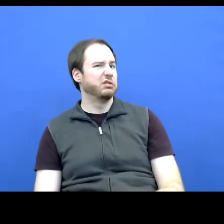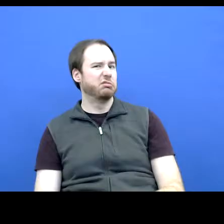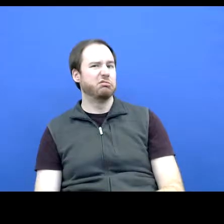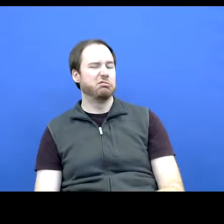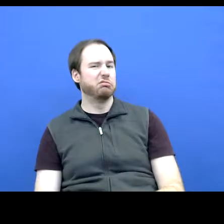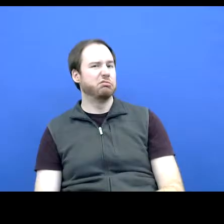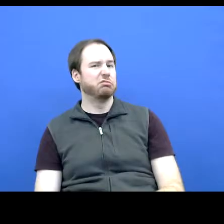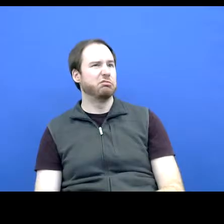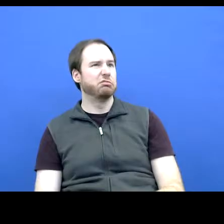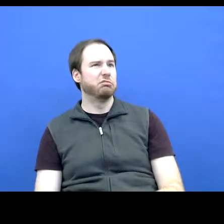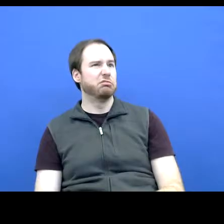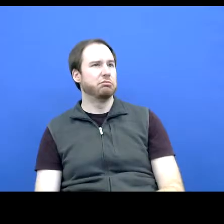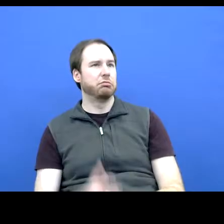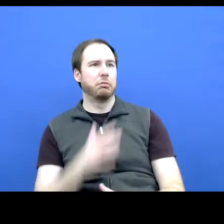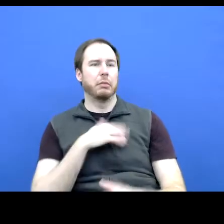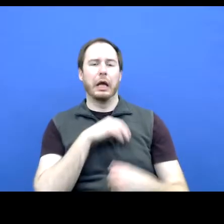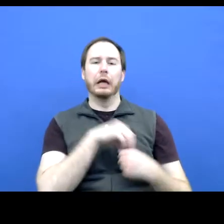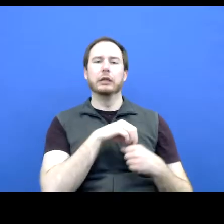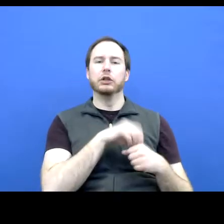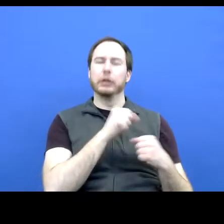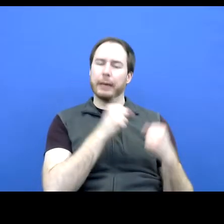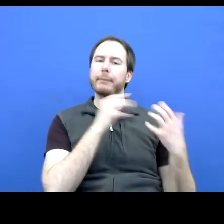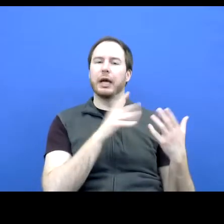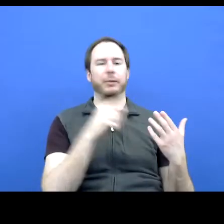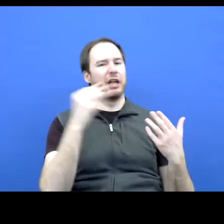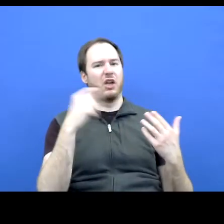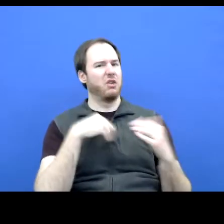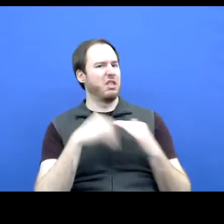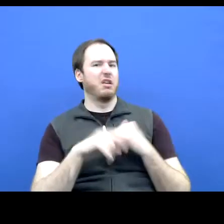outside. My inside holds a lot of people though.